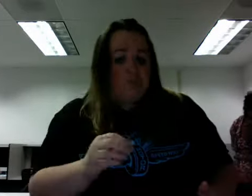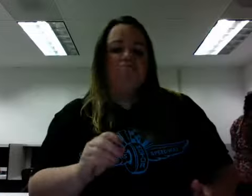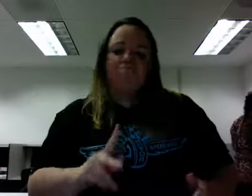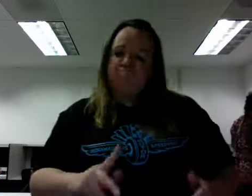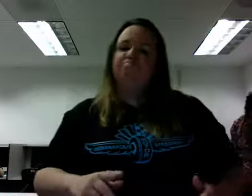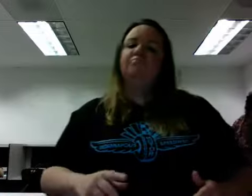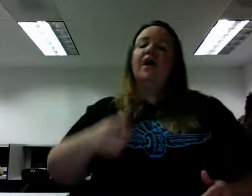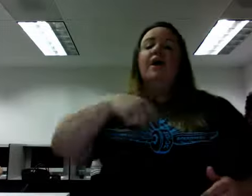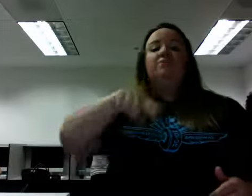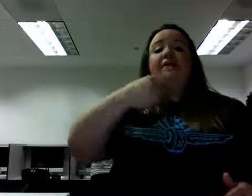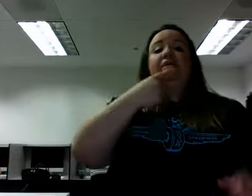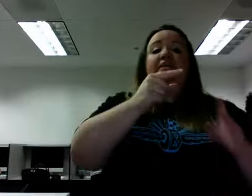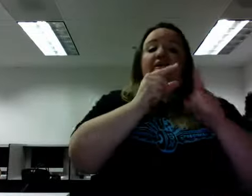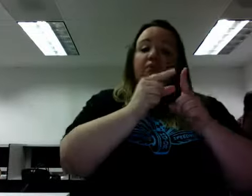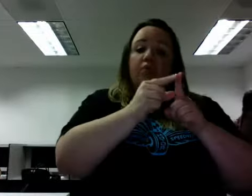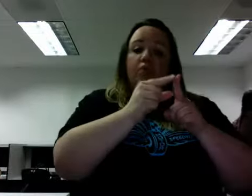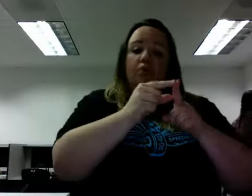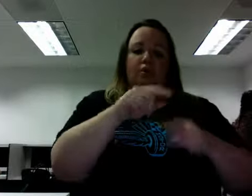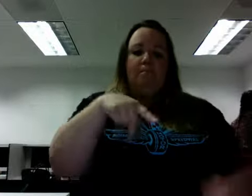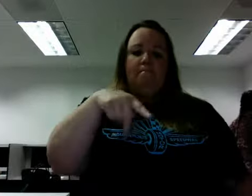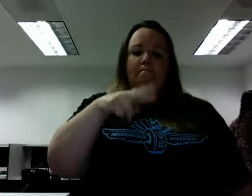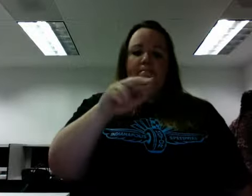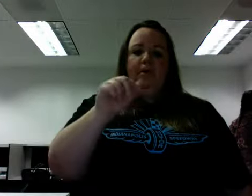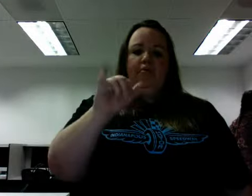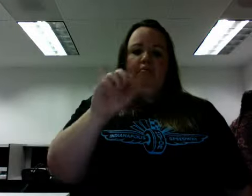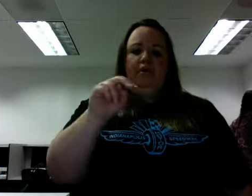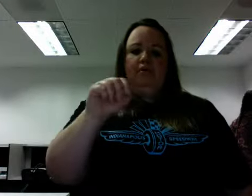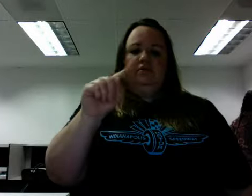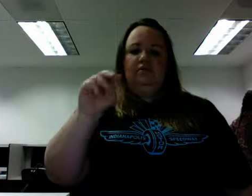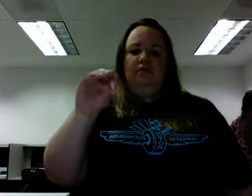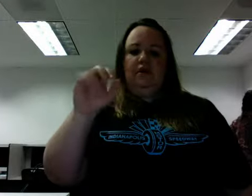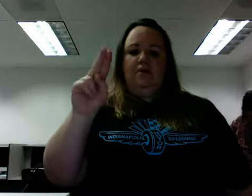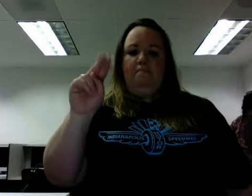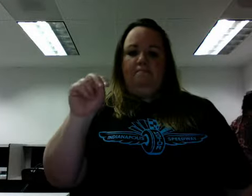Everybody say the word periosteum. One more time. Periosteum.